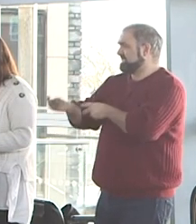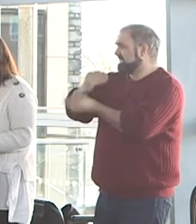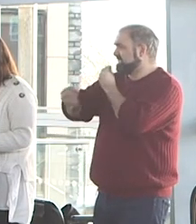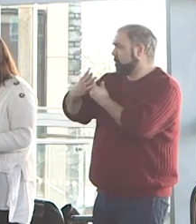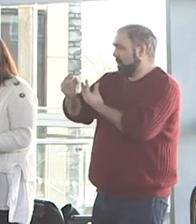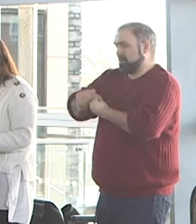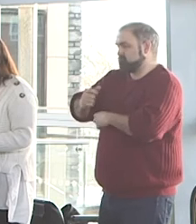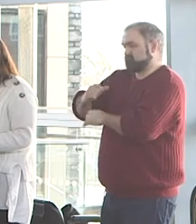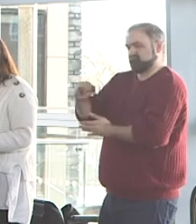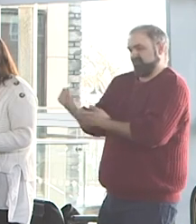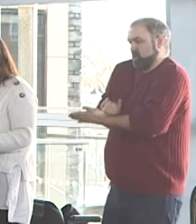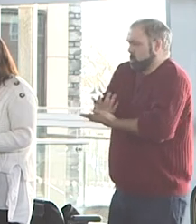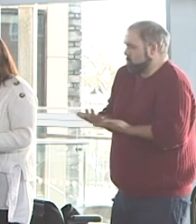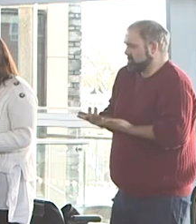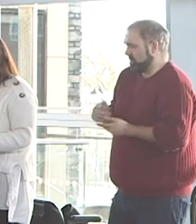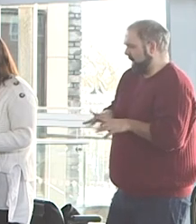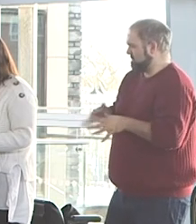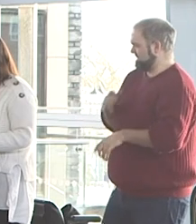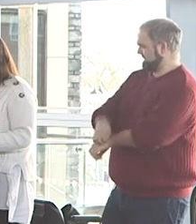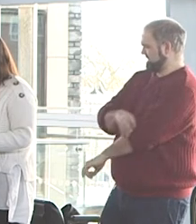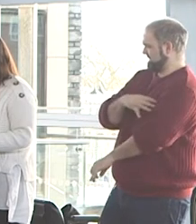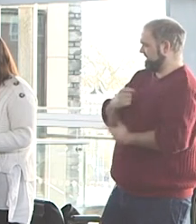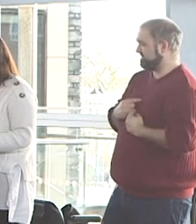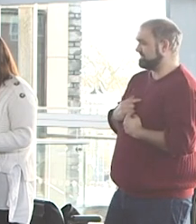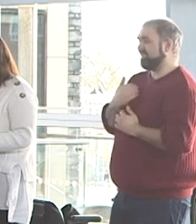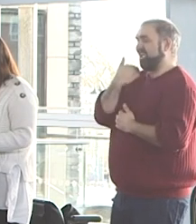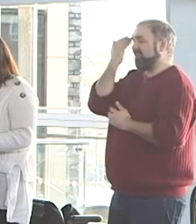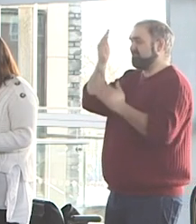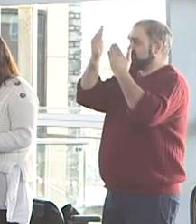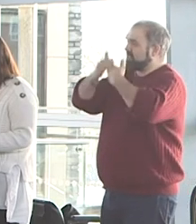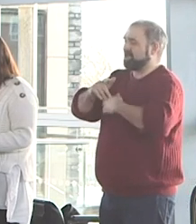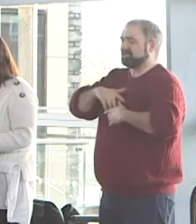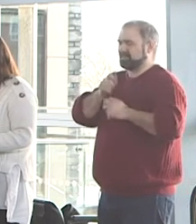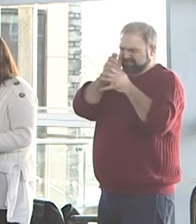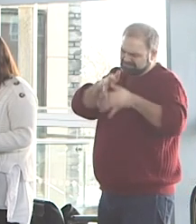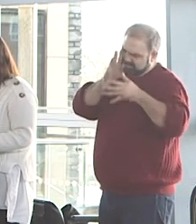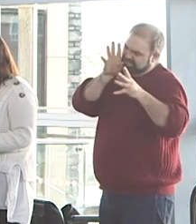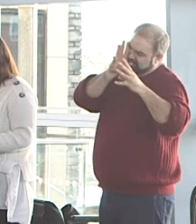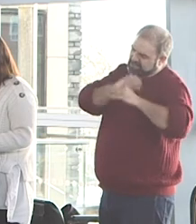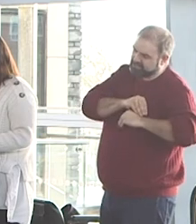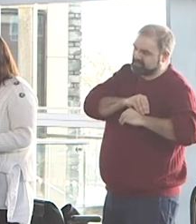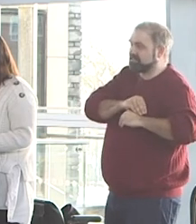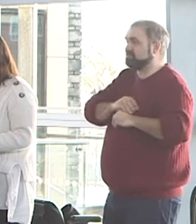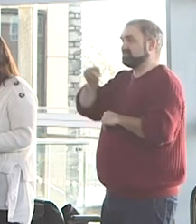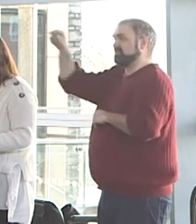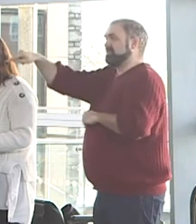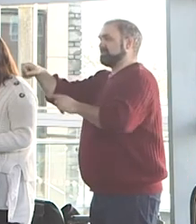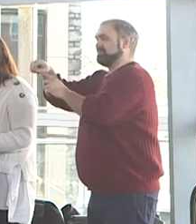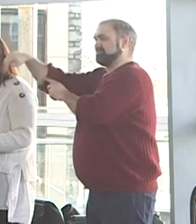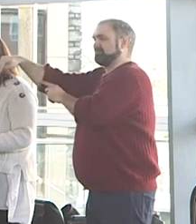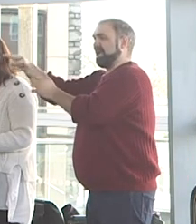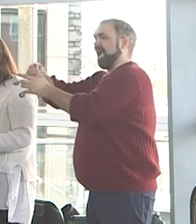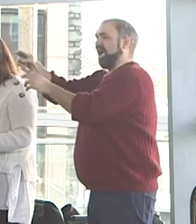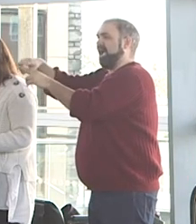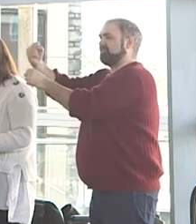have cholera or something. I was crying myself to sleep every night. I left Afghanistan to escape all this. I came to the UK